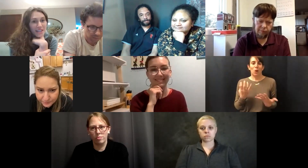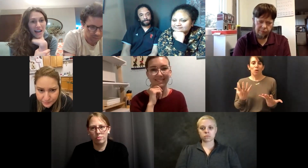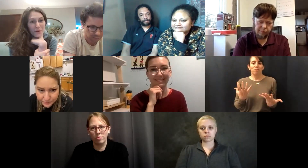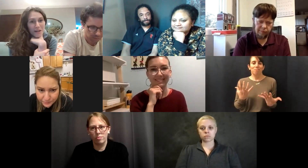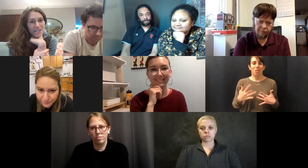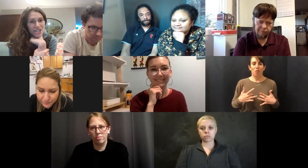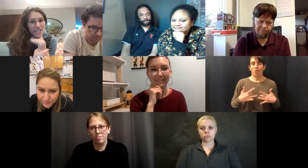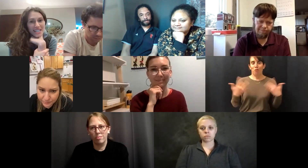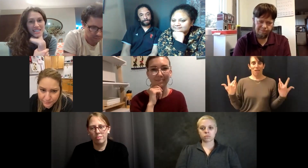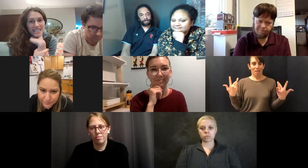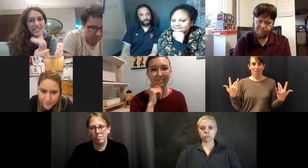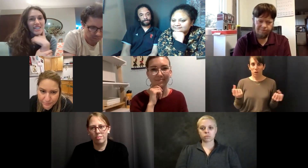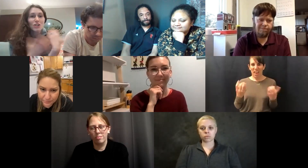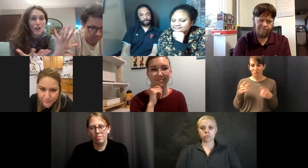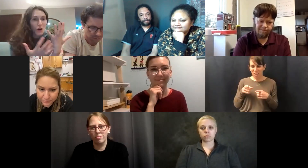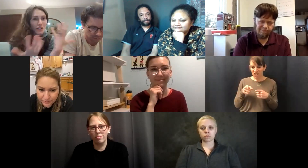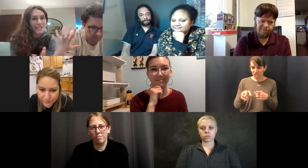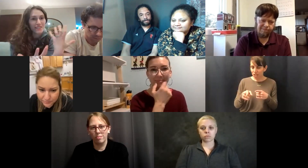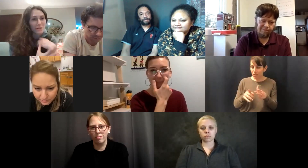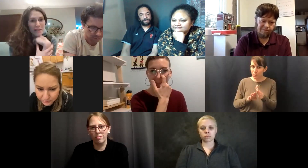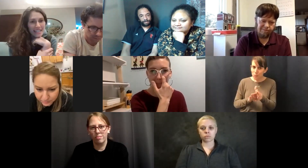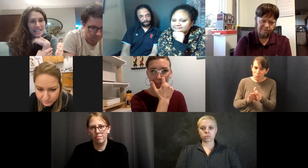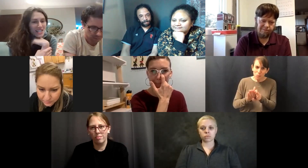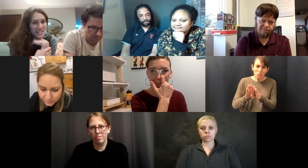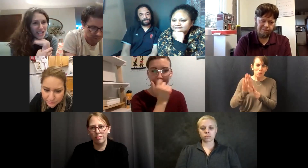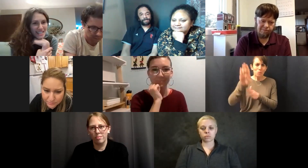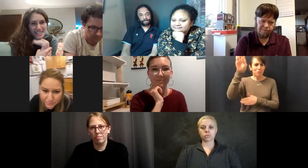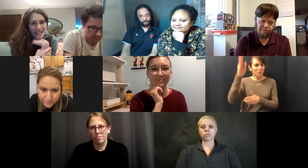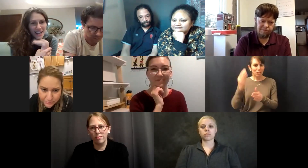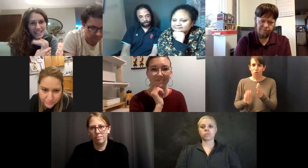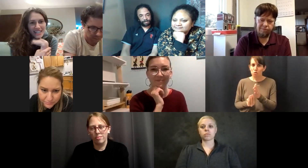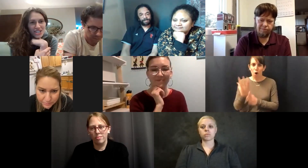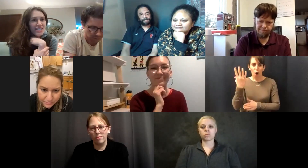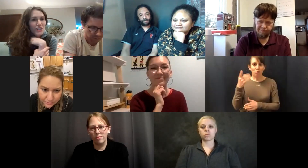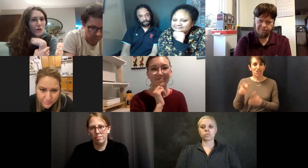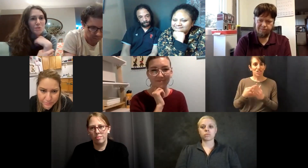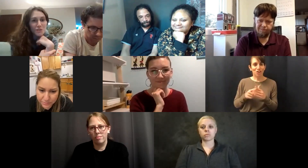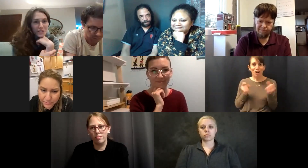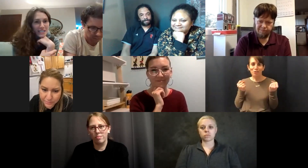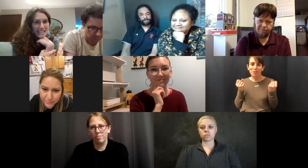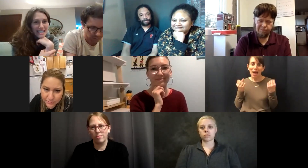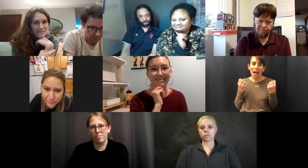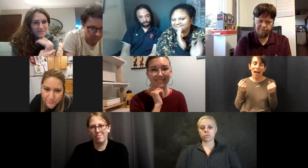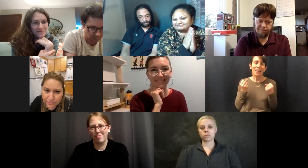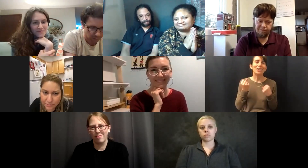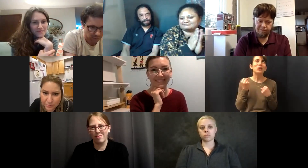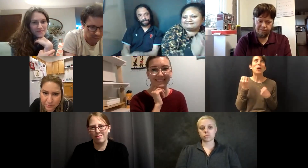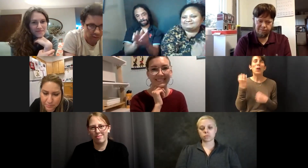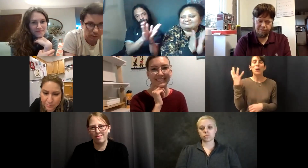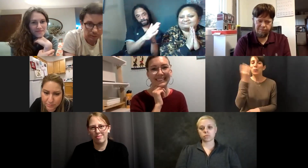thrilled with how much she's grown and developing, and she's starting to sign, and it's just so beautiful to see.